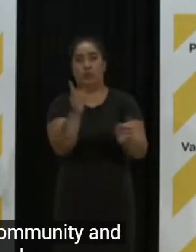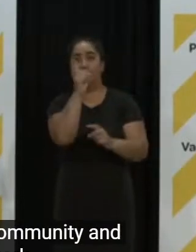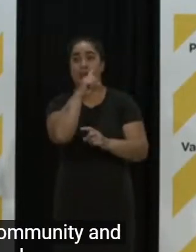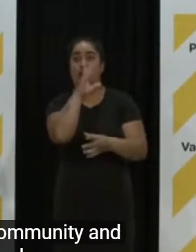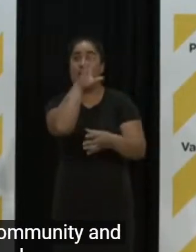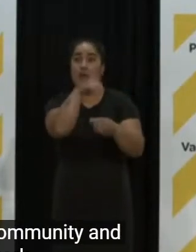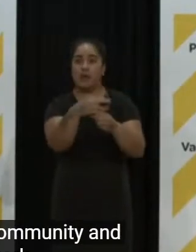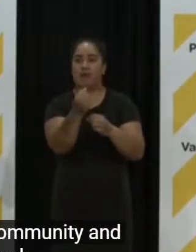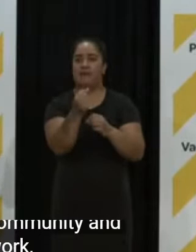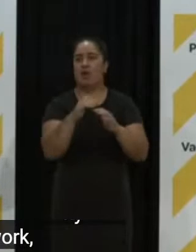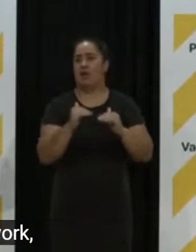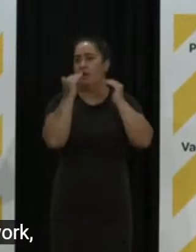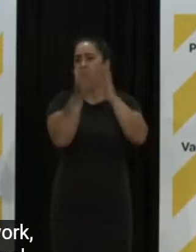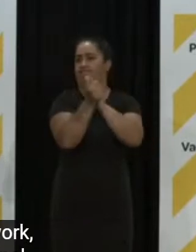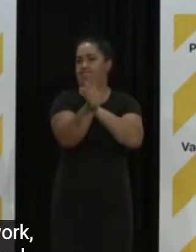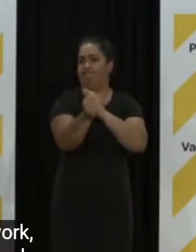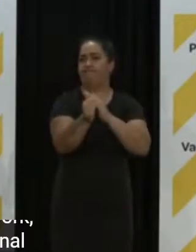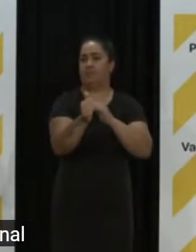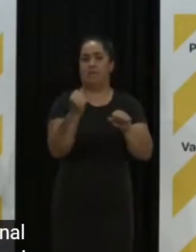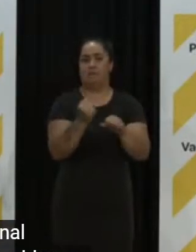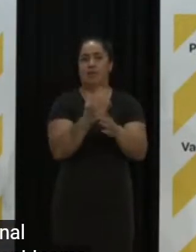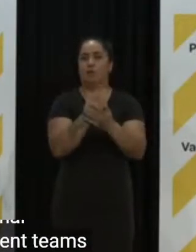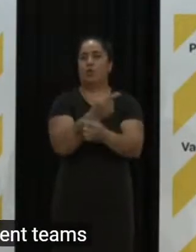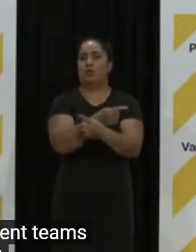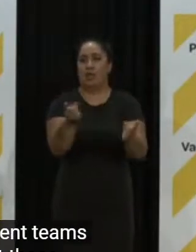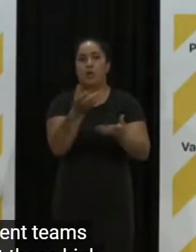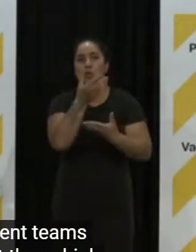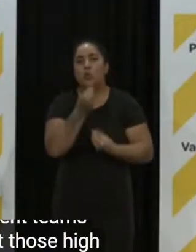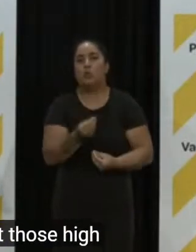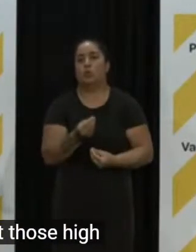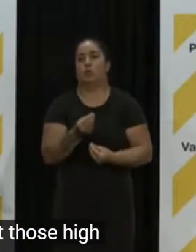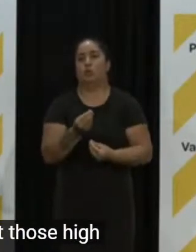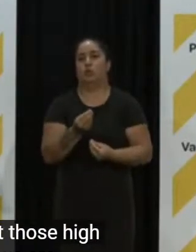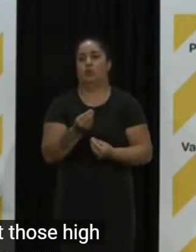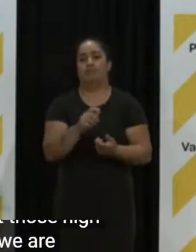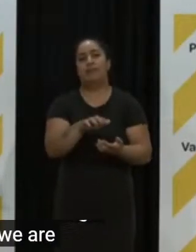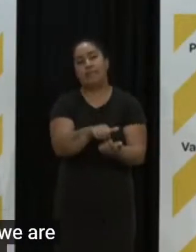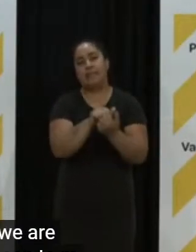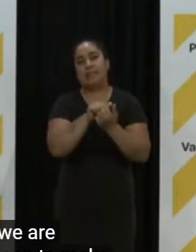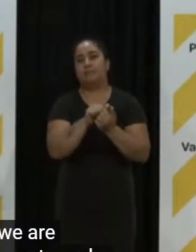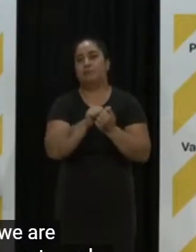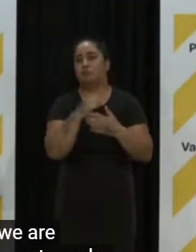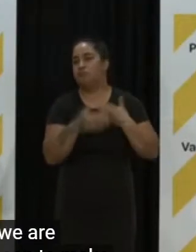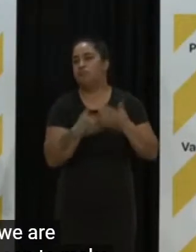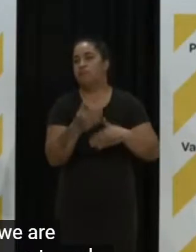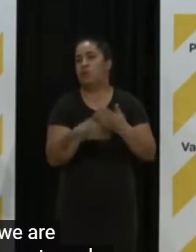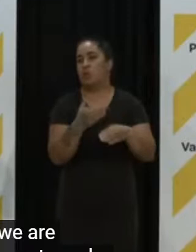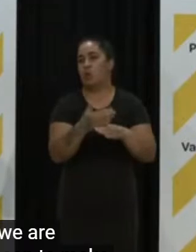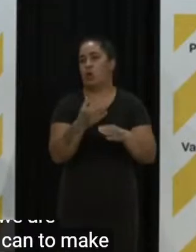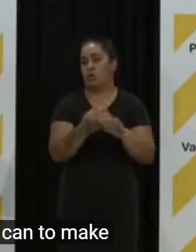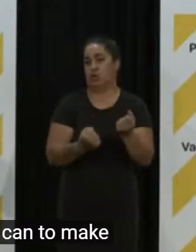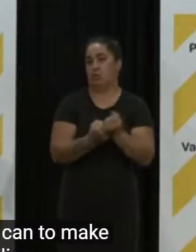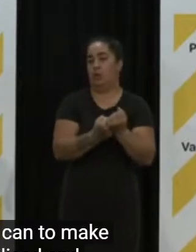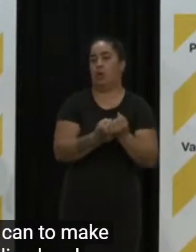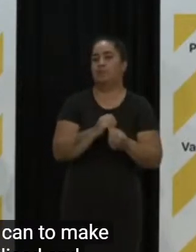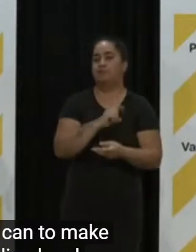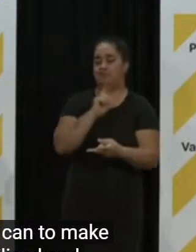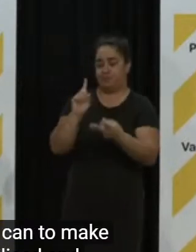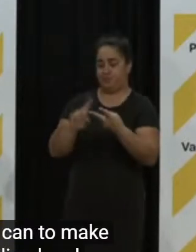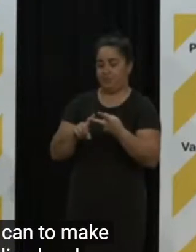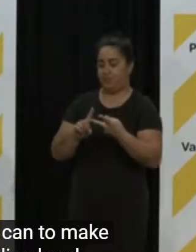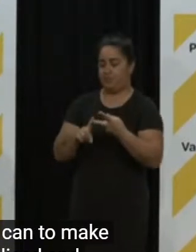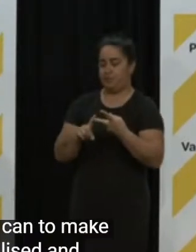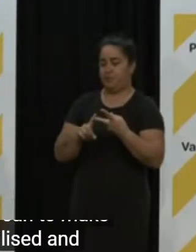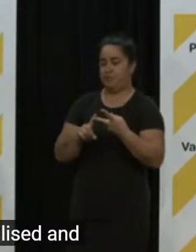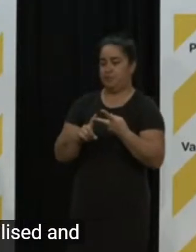everything we can to make sure that they are utilised and retained, and supporting that work. The second concern that